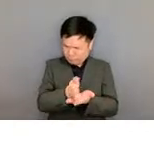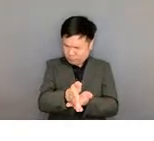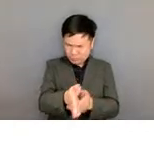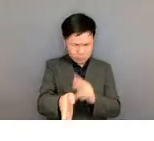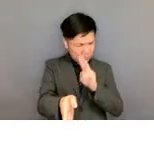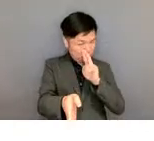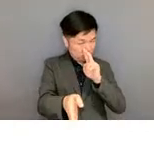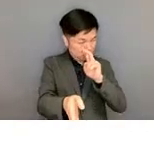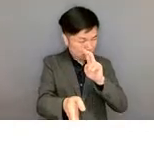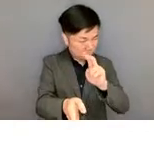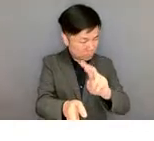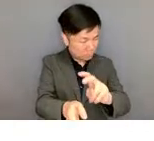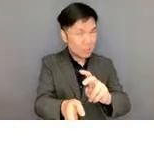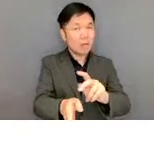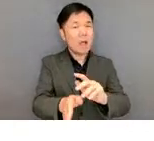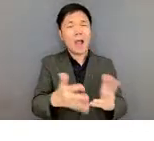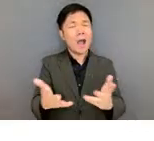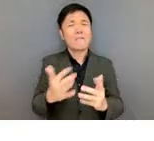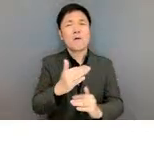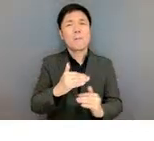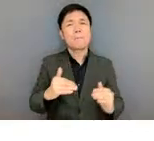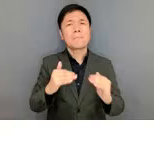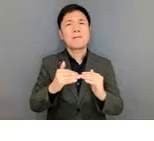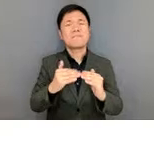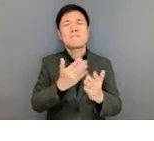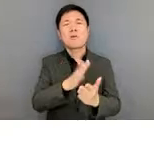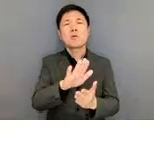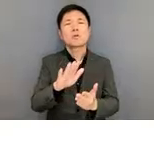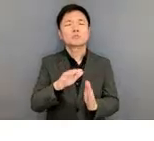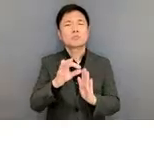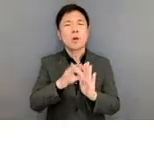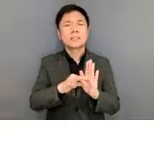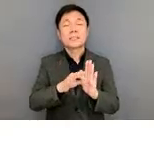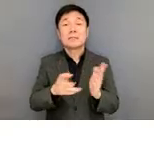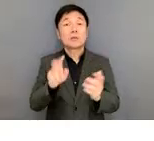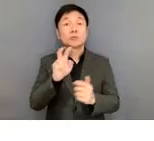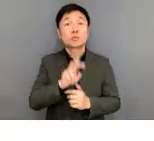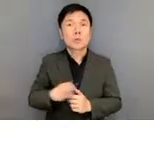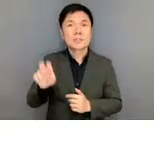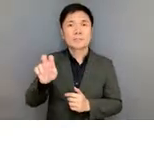gender equality in our tourism policies programming.